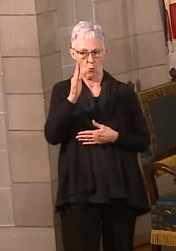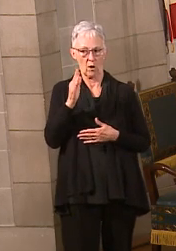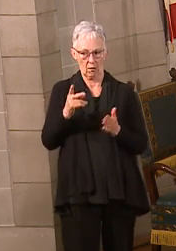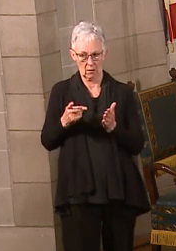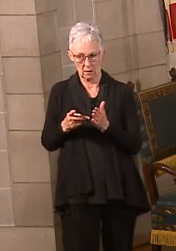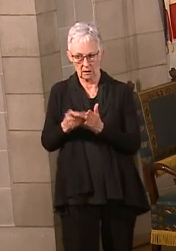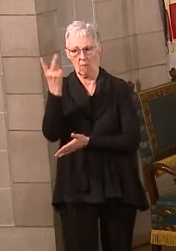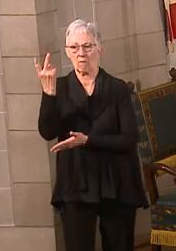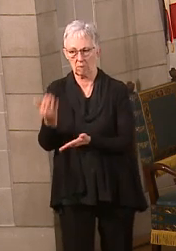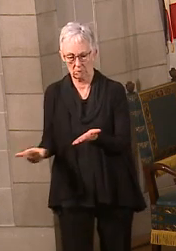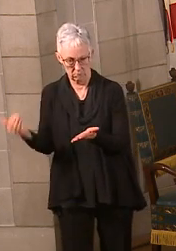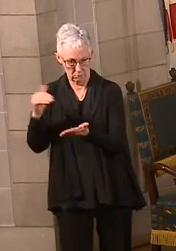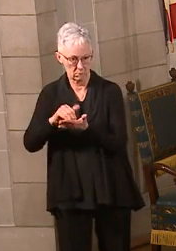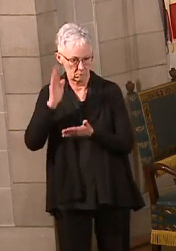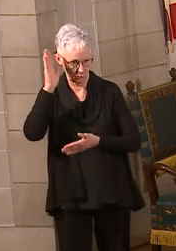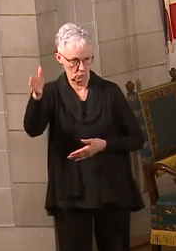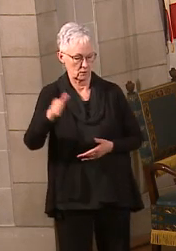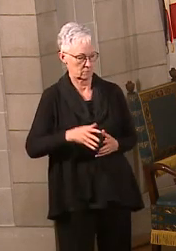Commissioner, while you're there,